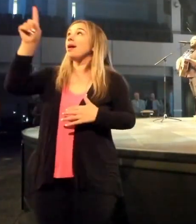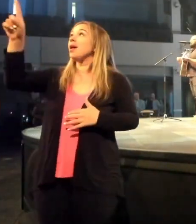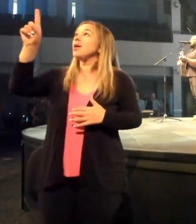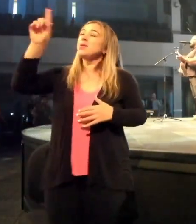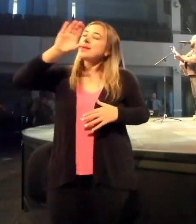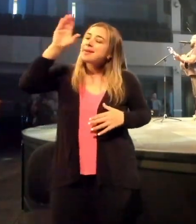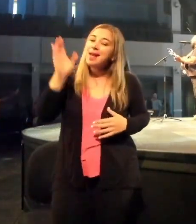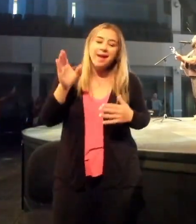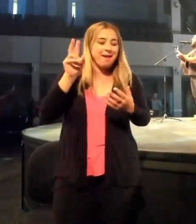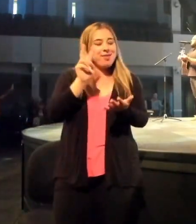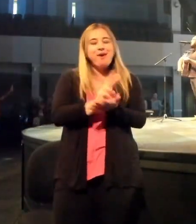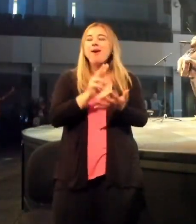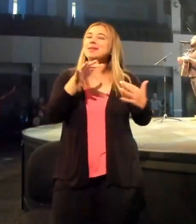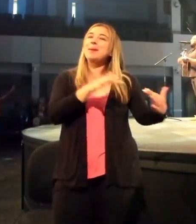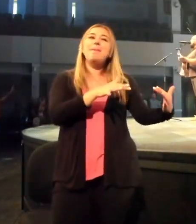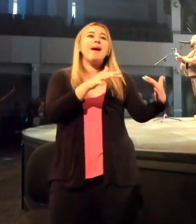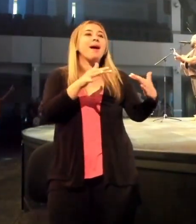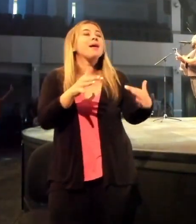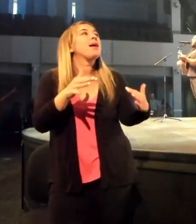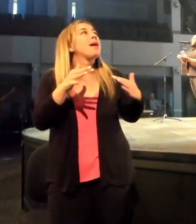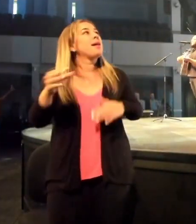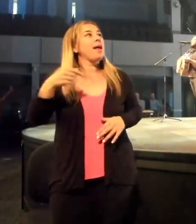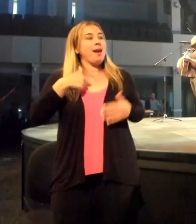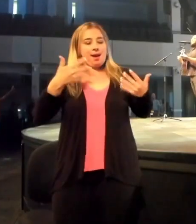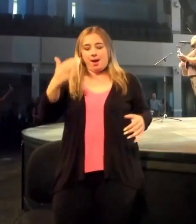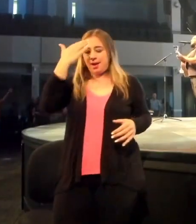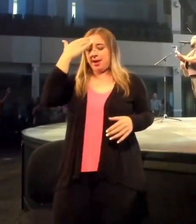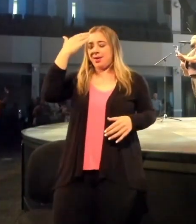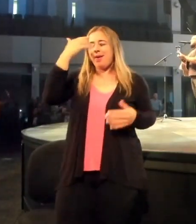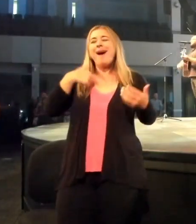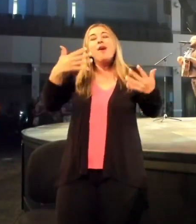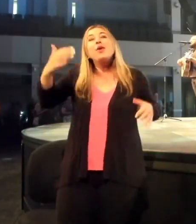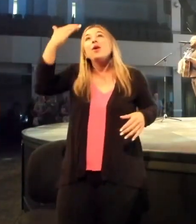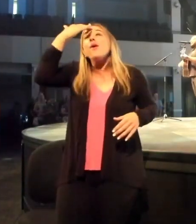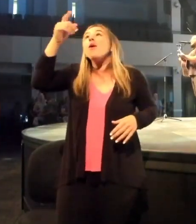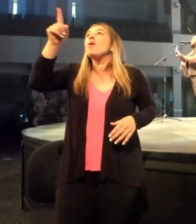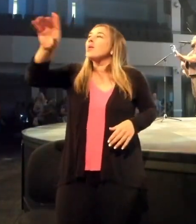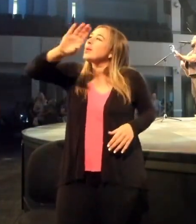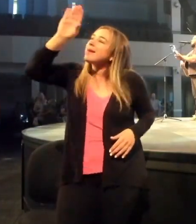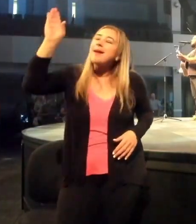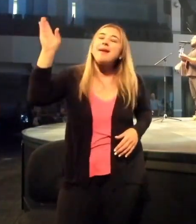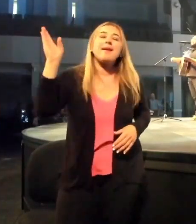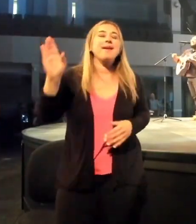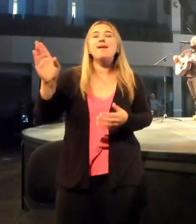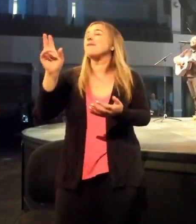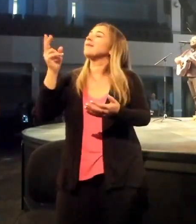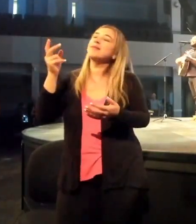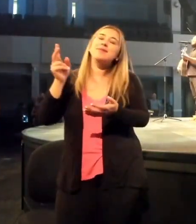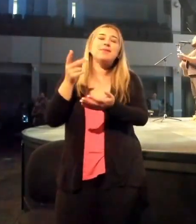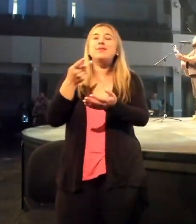lost a battle. And I know, you never